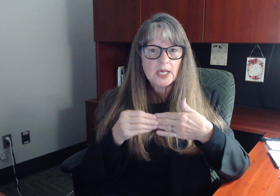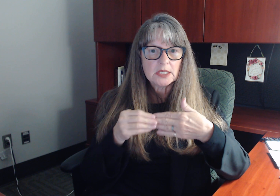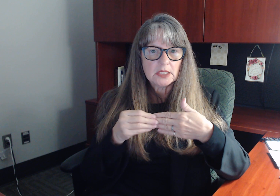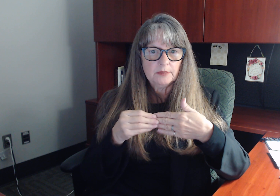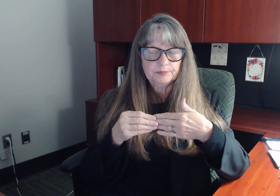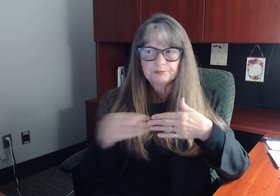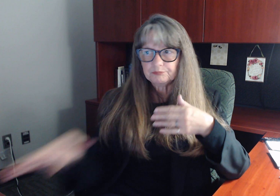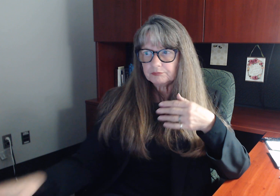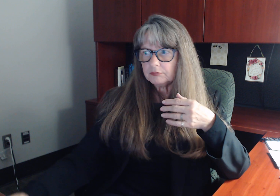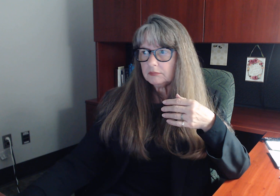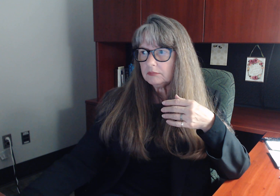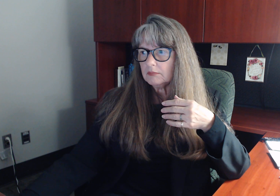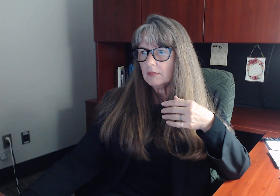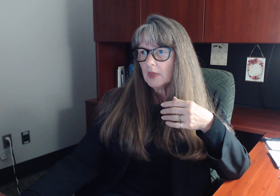it.